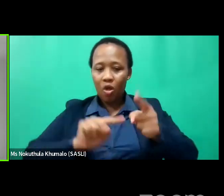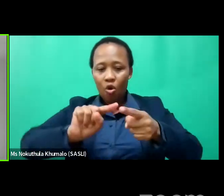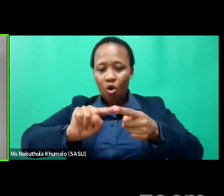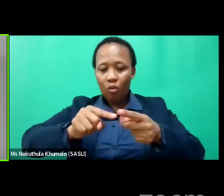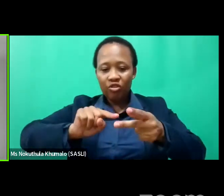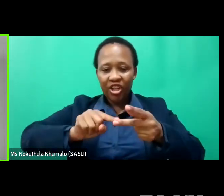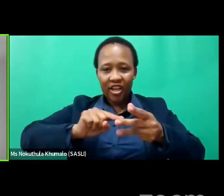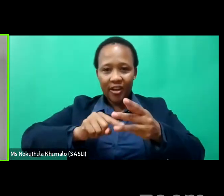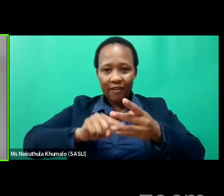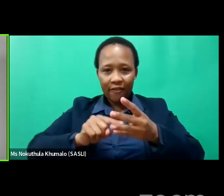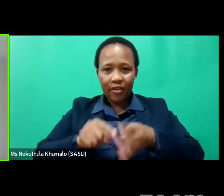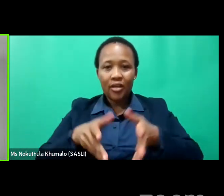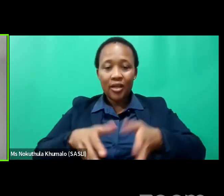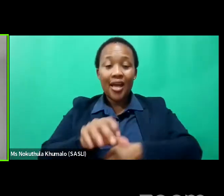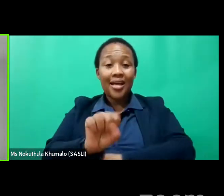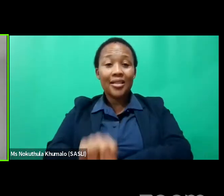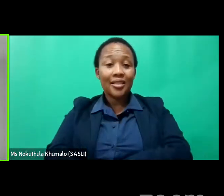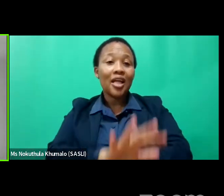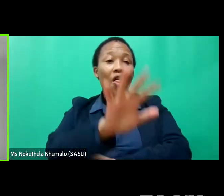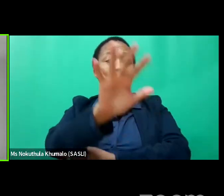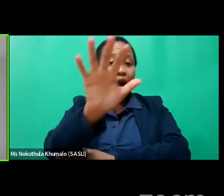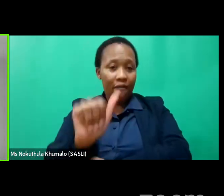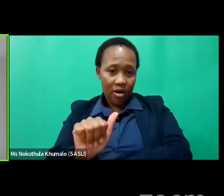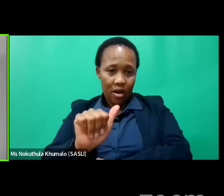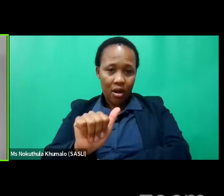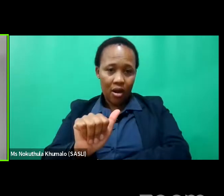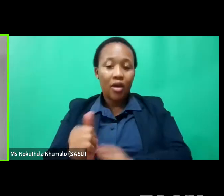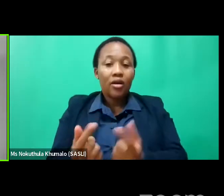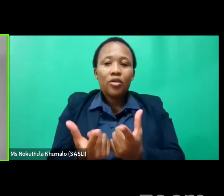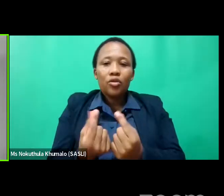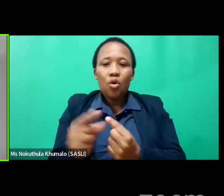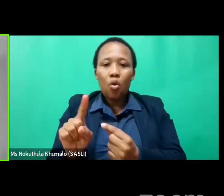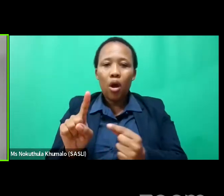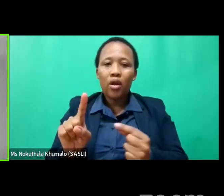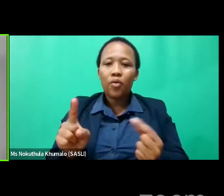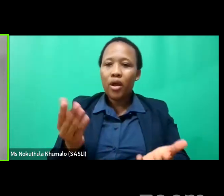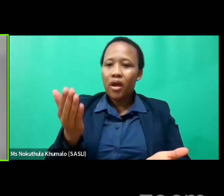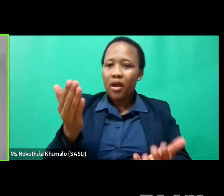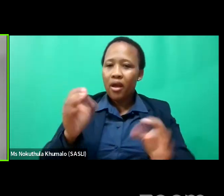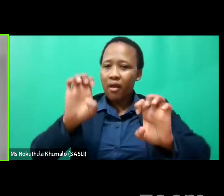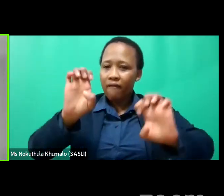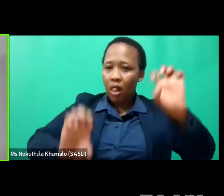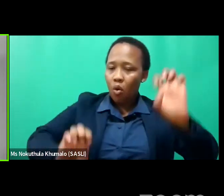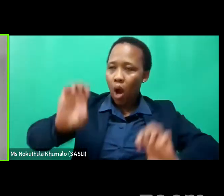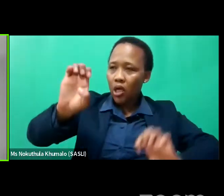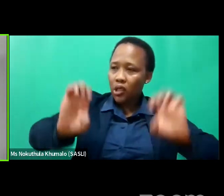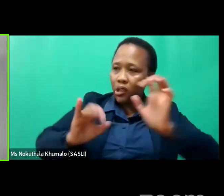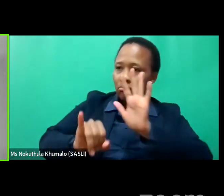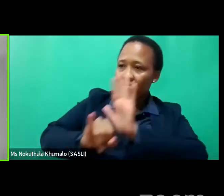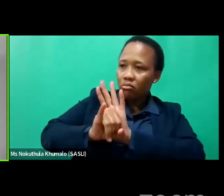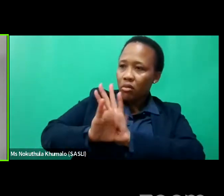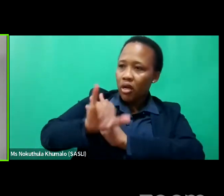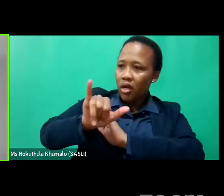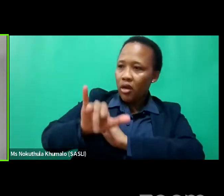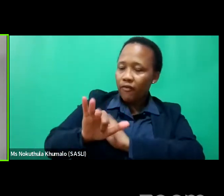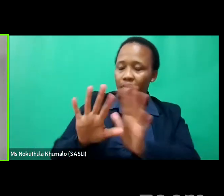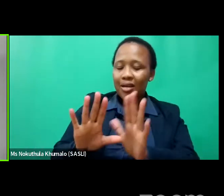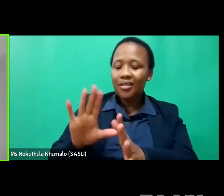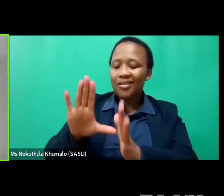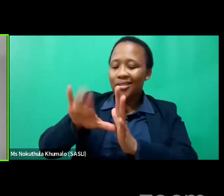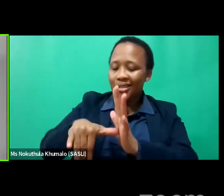to create an environment in which people with disabilities can flourish with